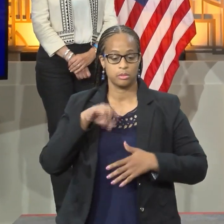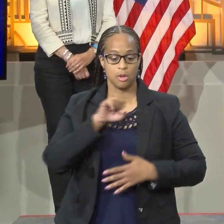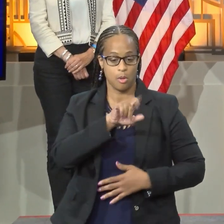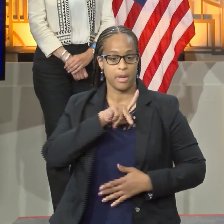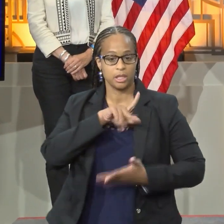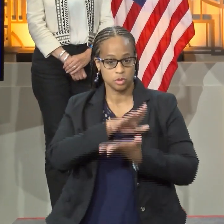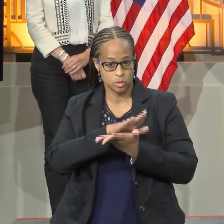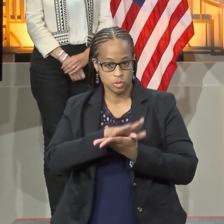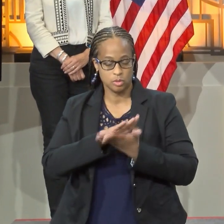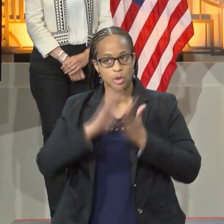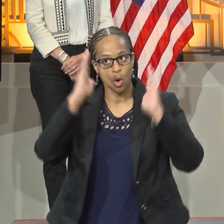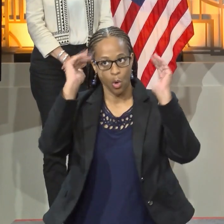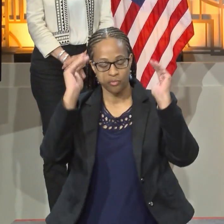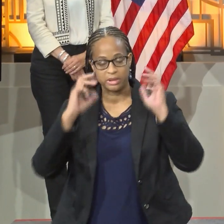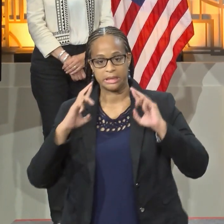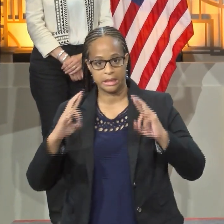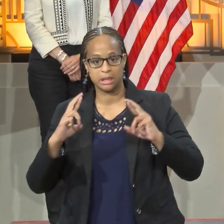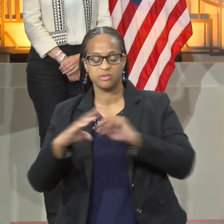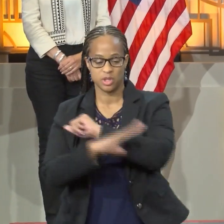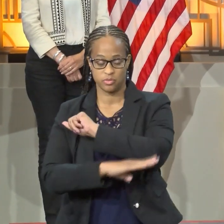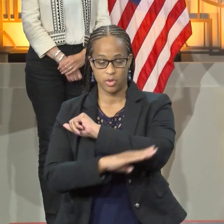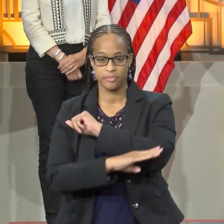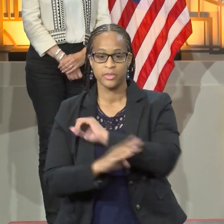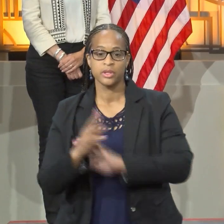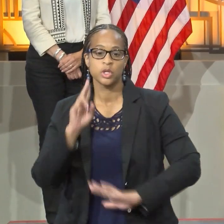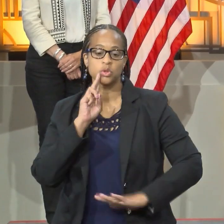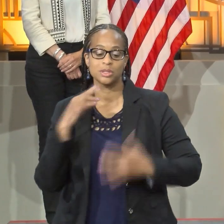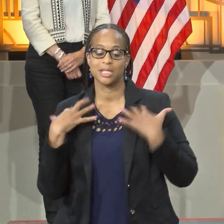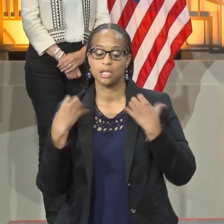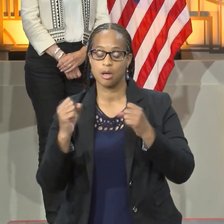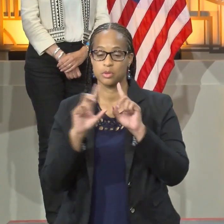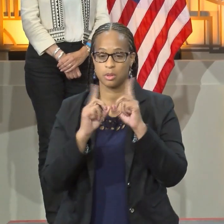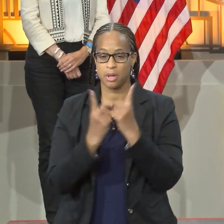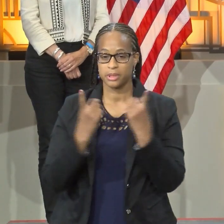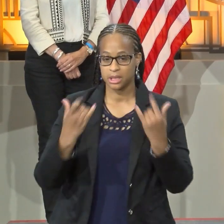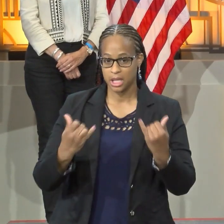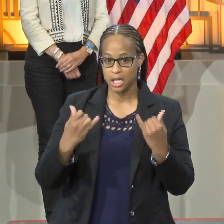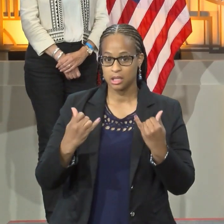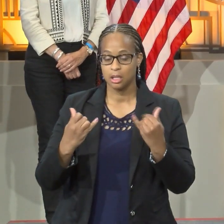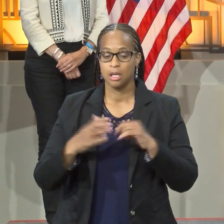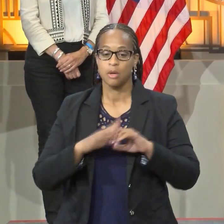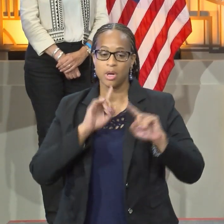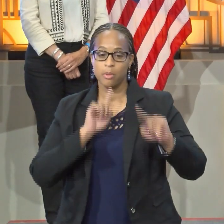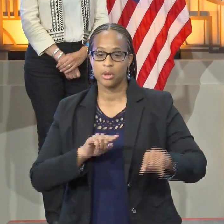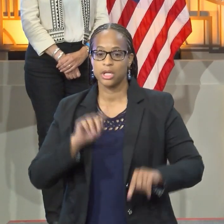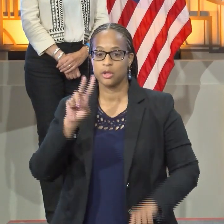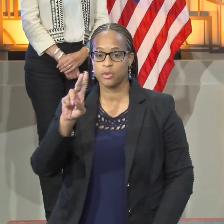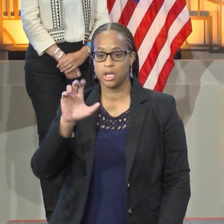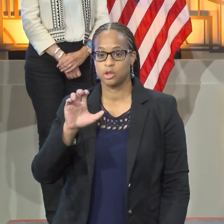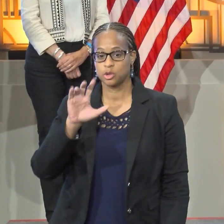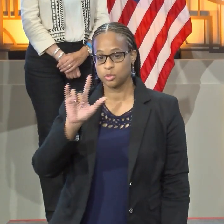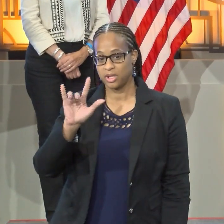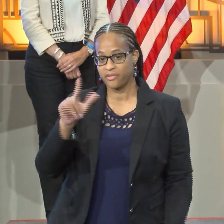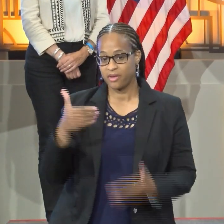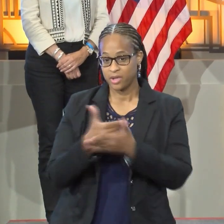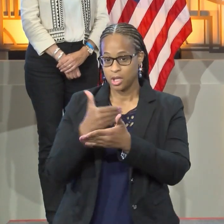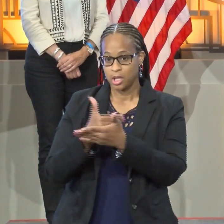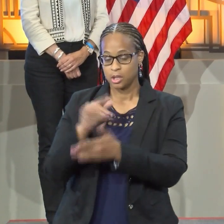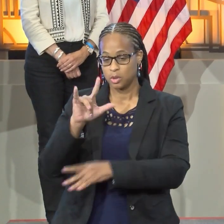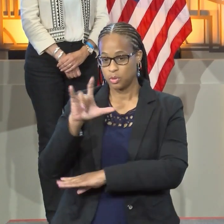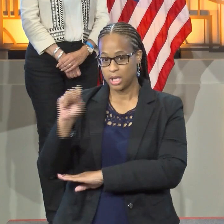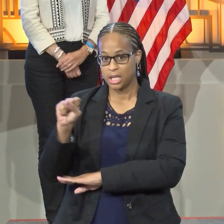hopefully this fall. The Houston Health Department today is reporting 325 new cases